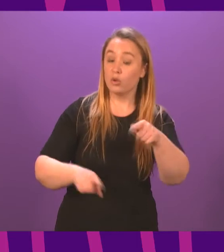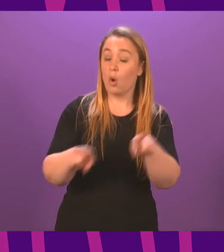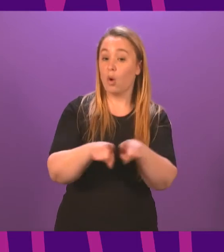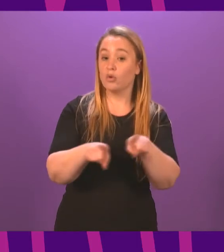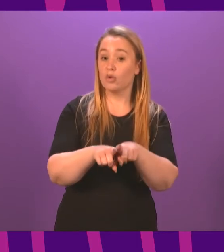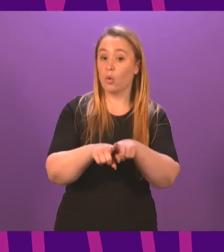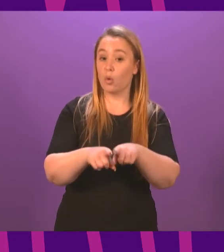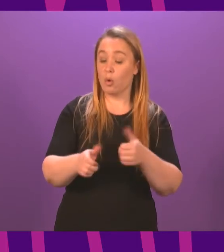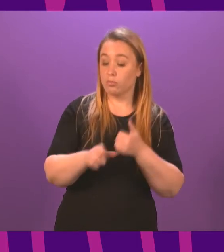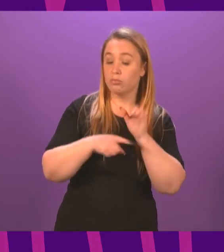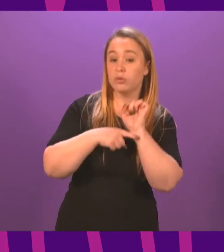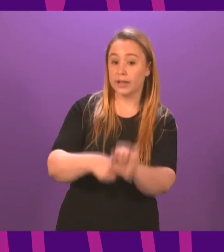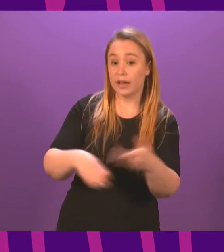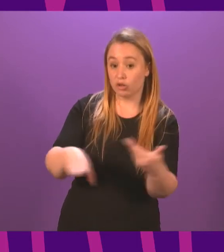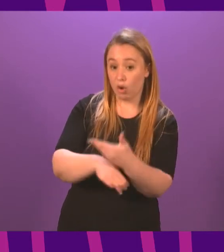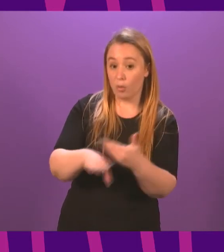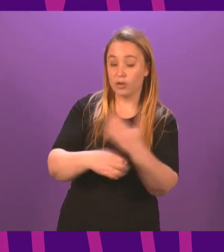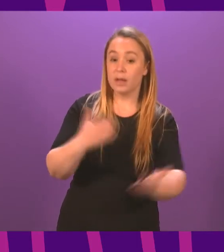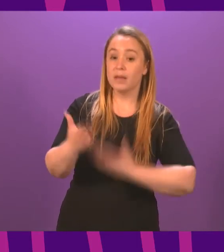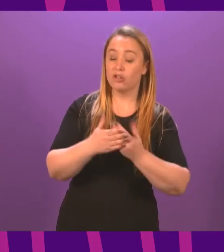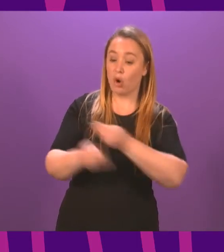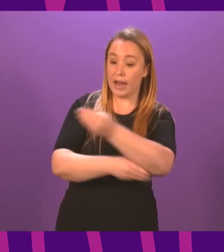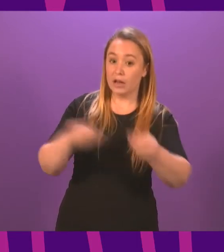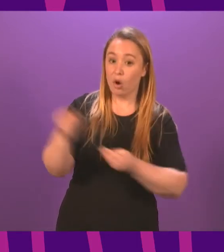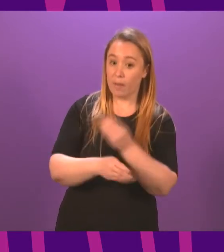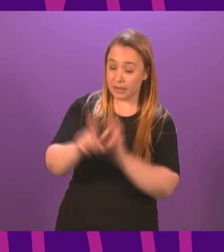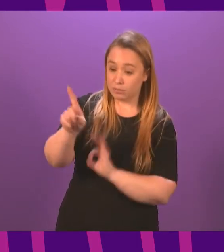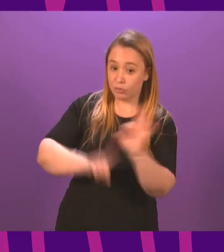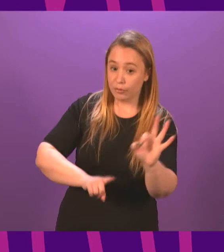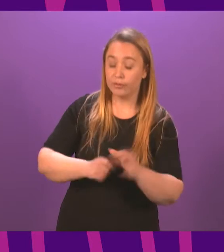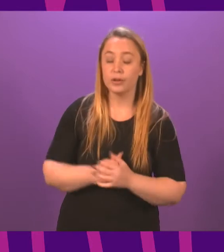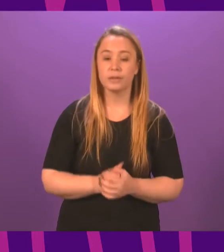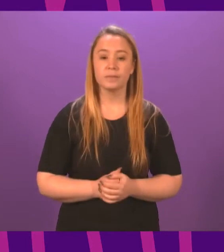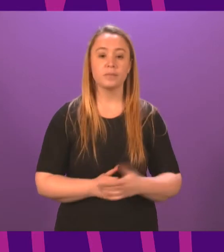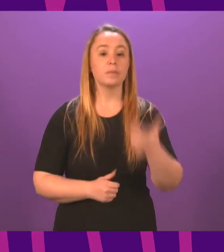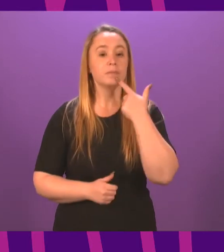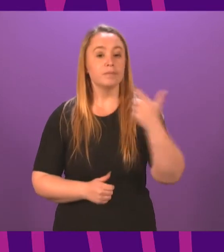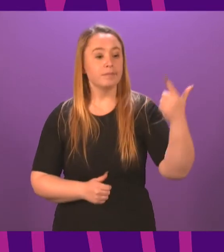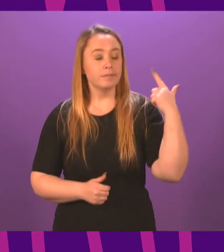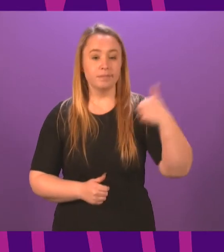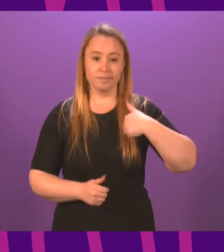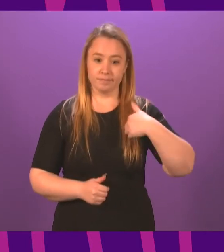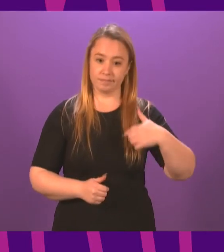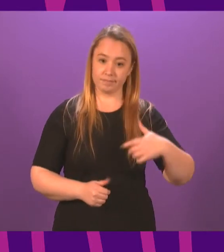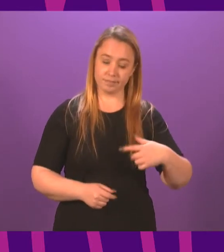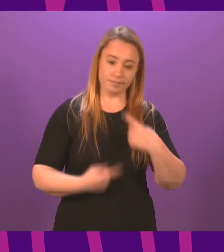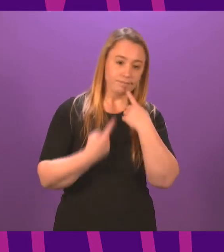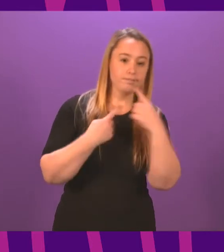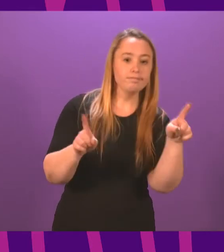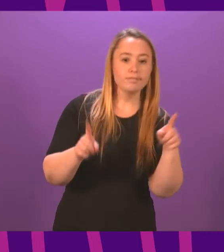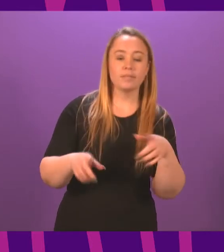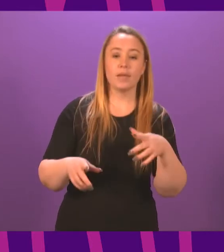measures to protect jobs, businesses and public services? Last week I made a call, supported by